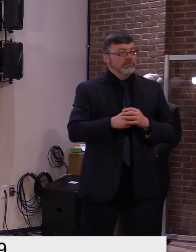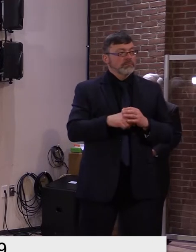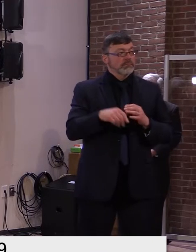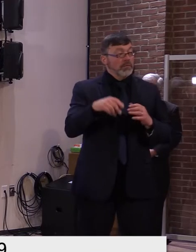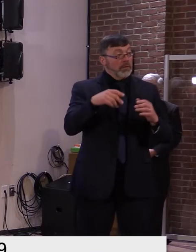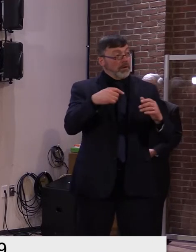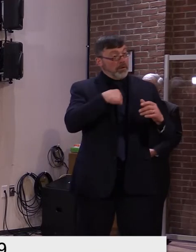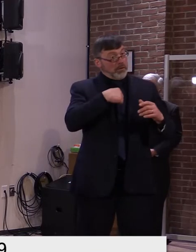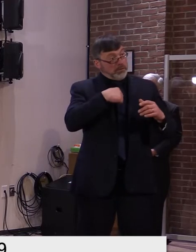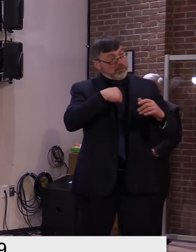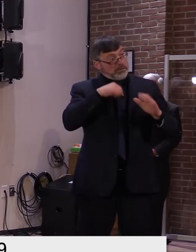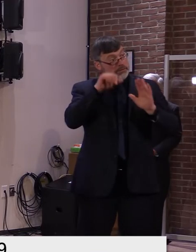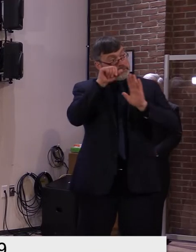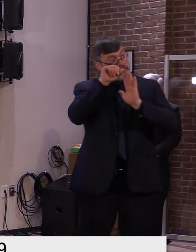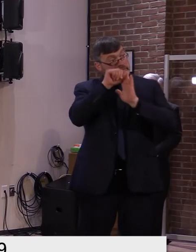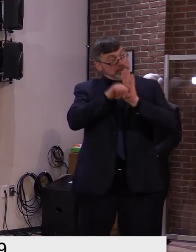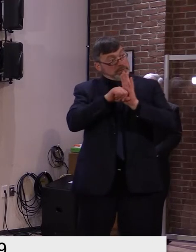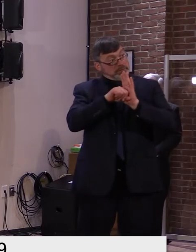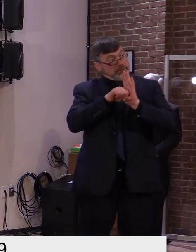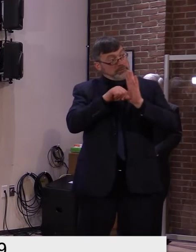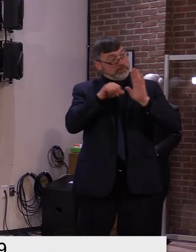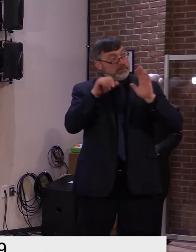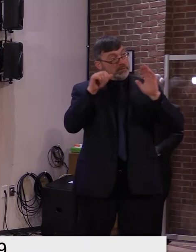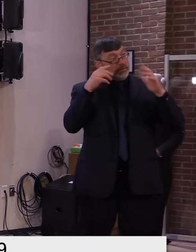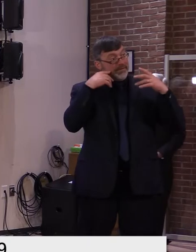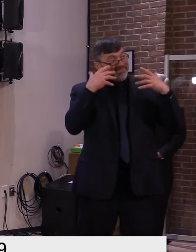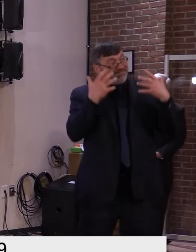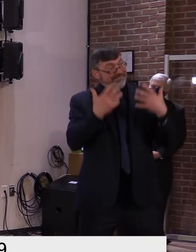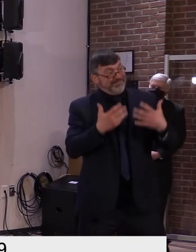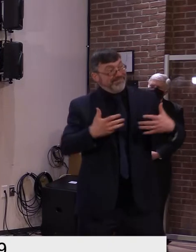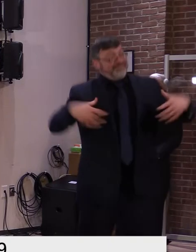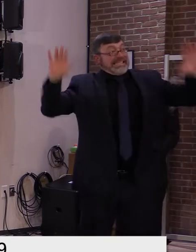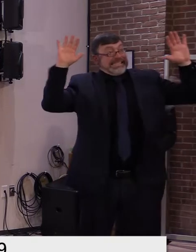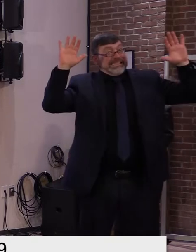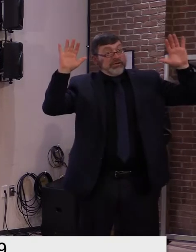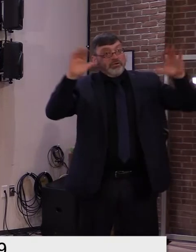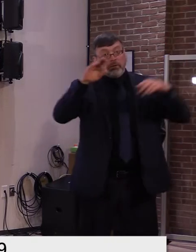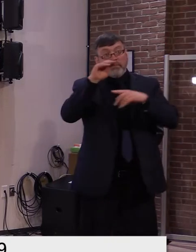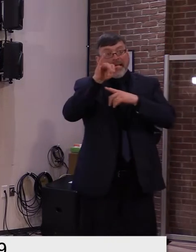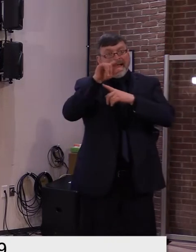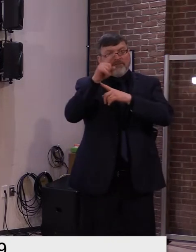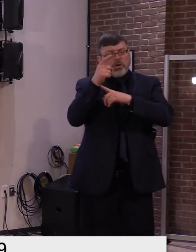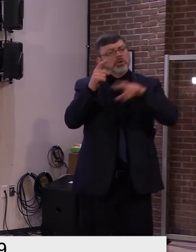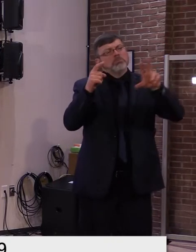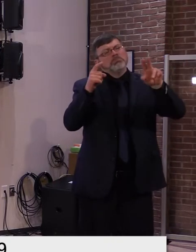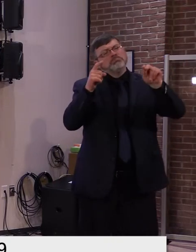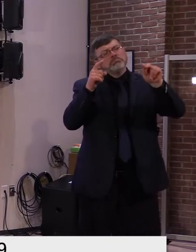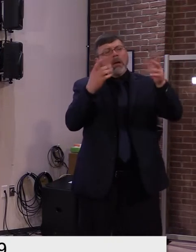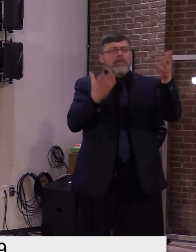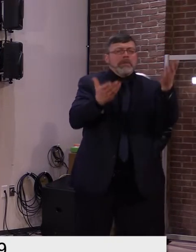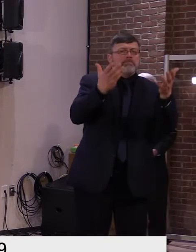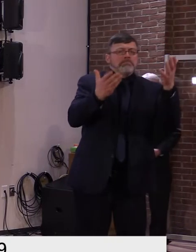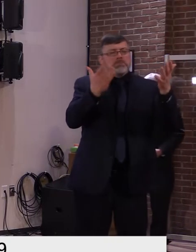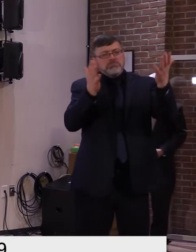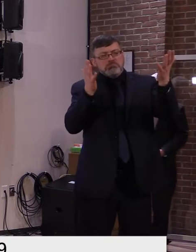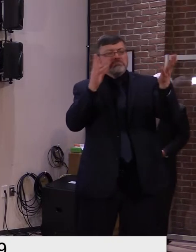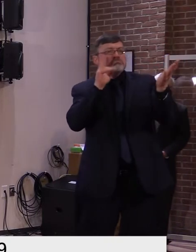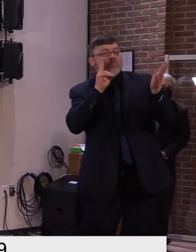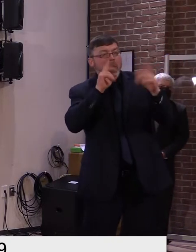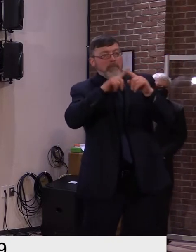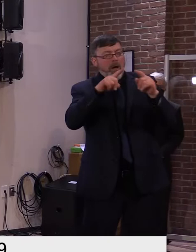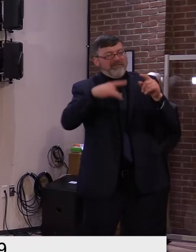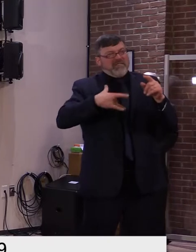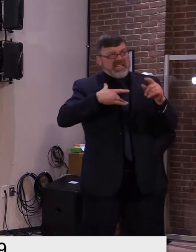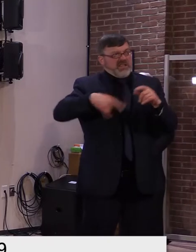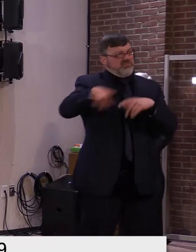which will allow us to get back to normal, I believe, back to normal by the 4th of July. In the meantime, as you've heard